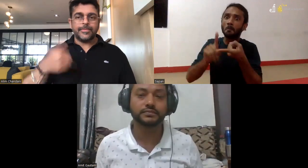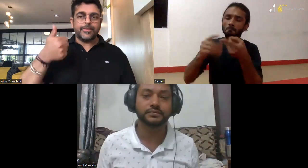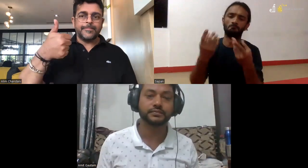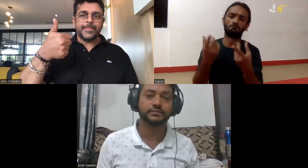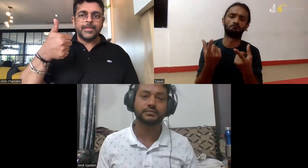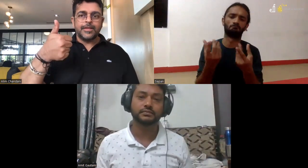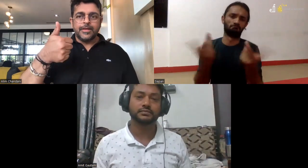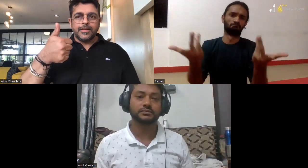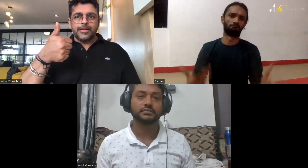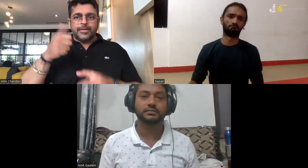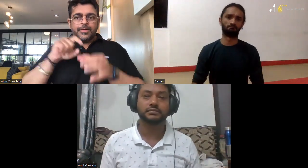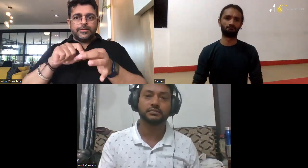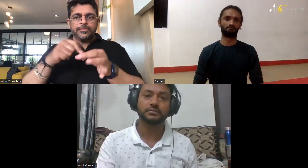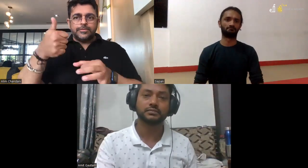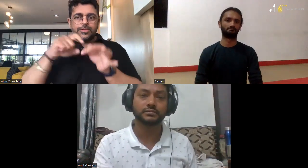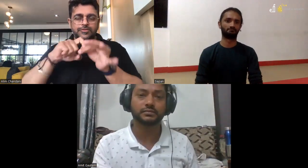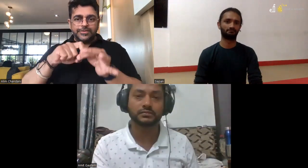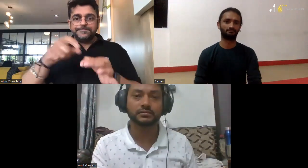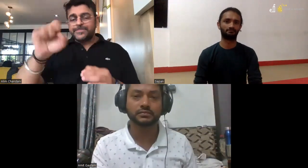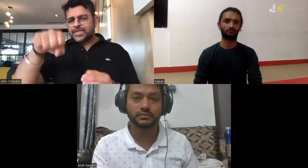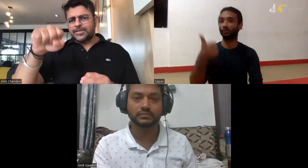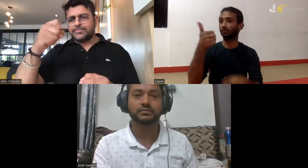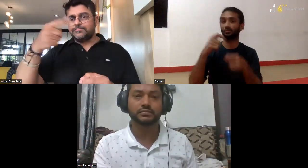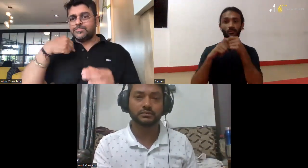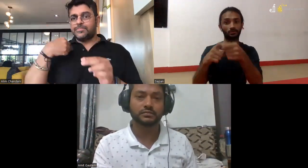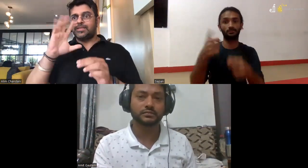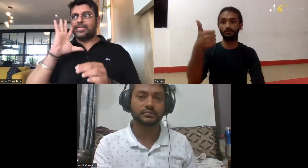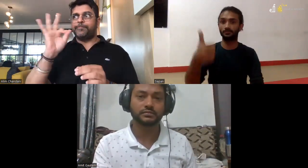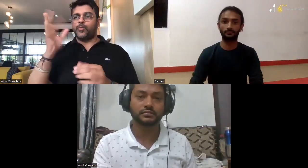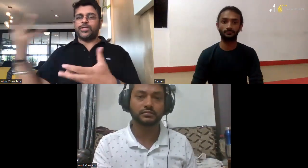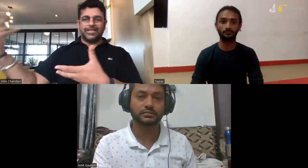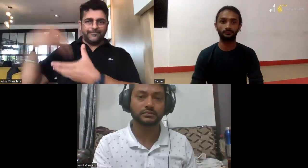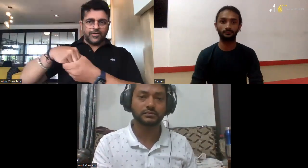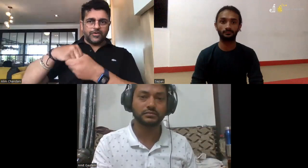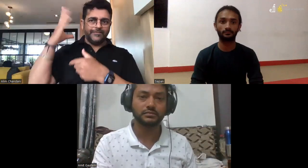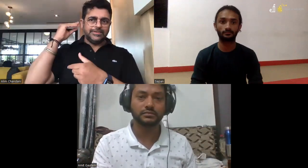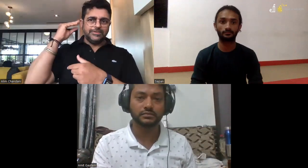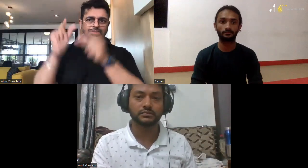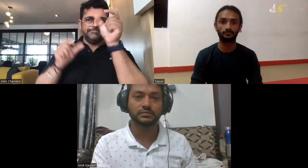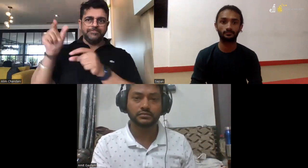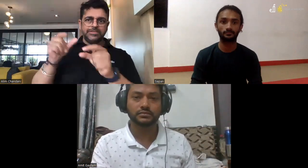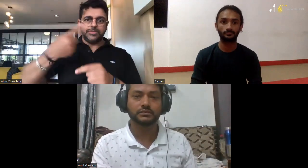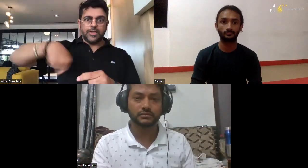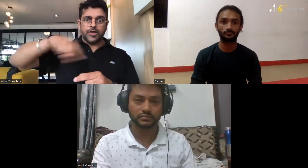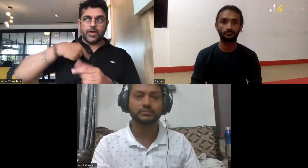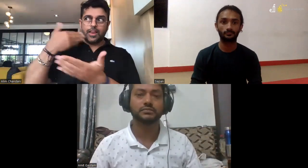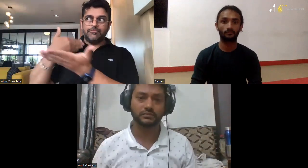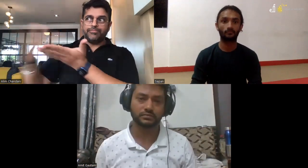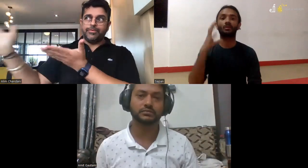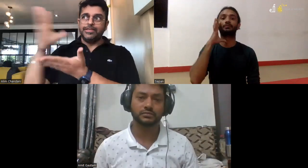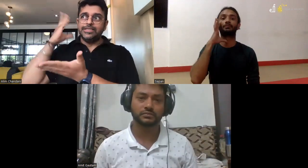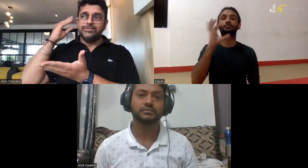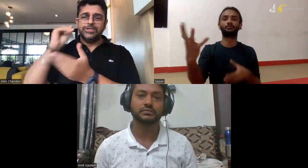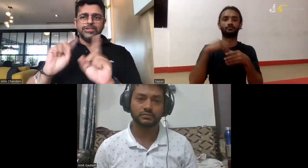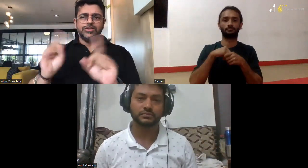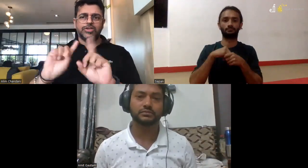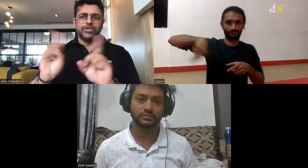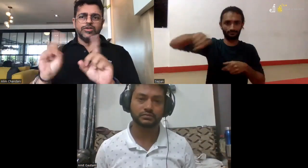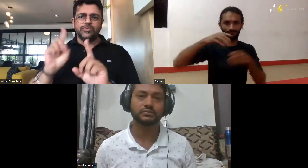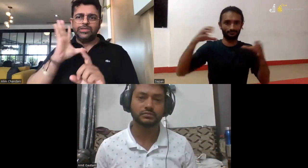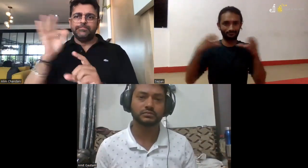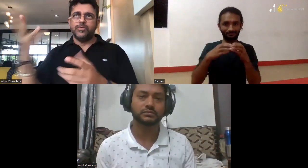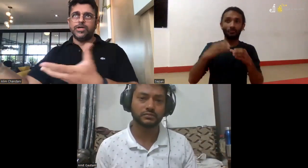rights. So when you are fighting for the deaf rights, I know that there would be things that you might be trying to do